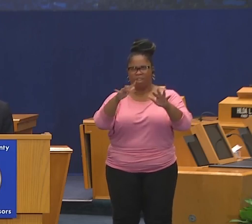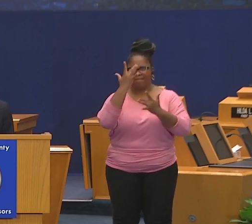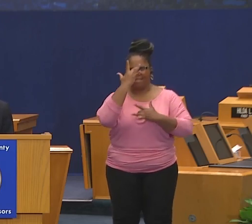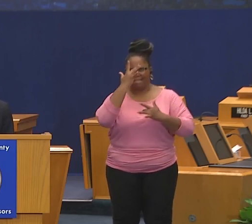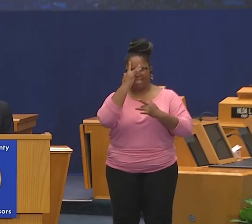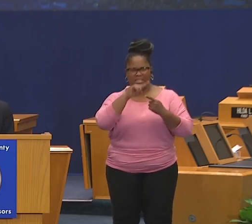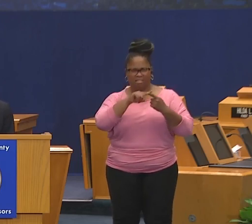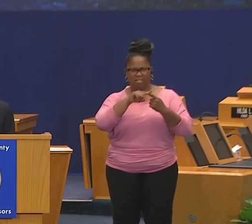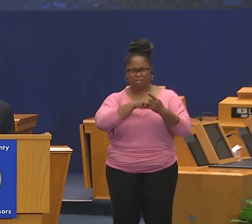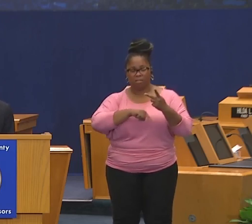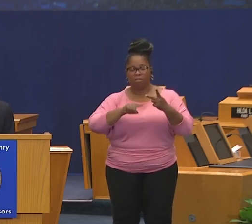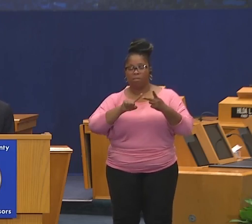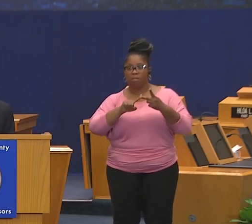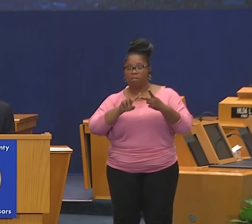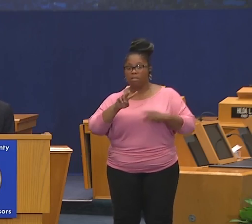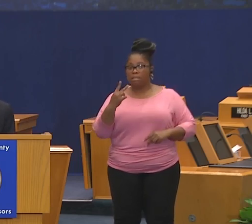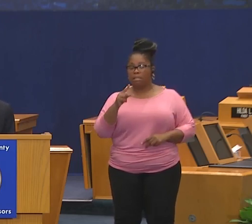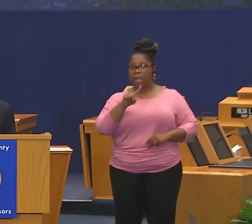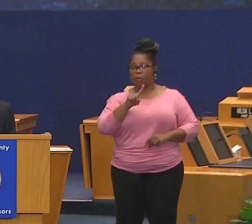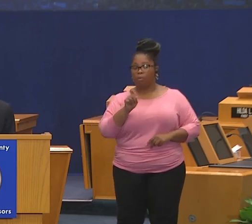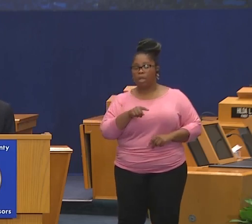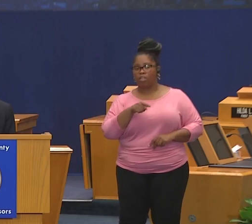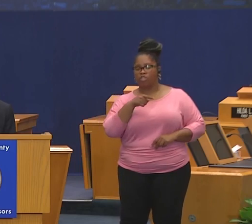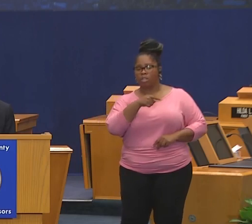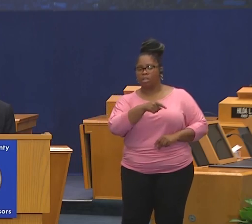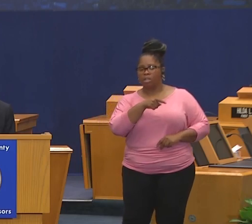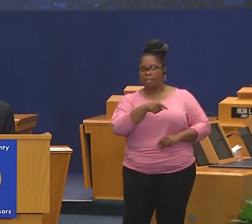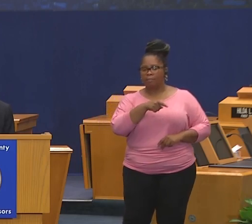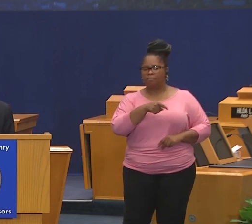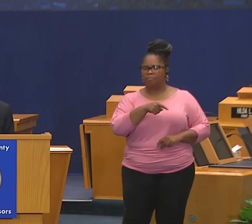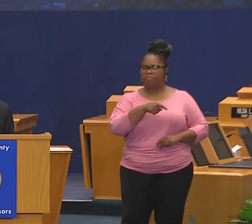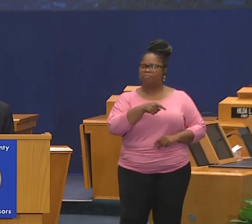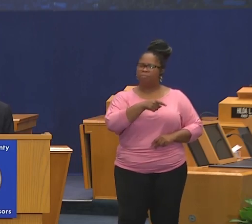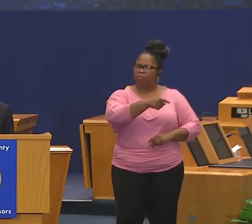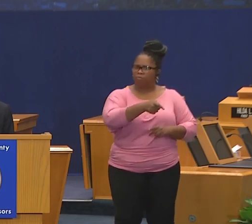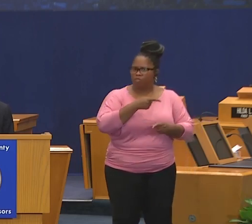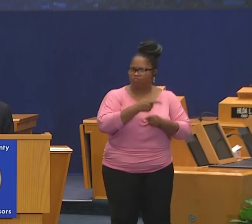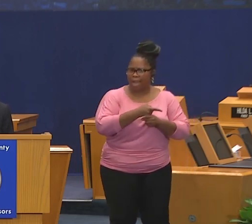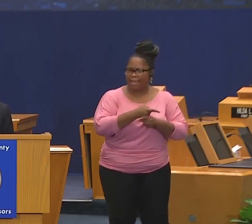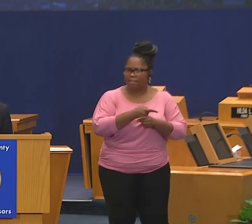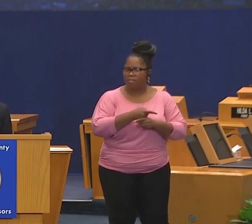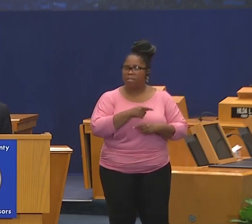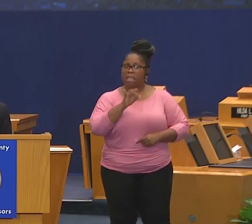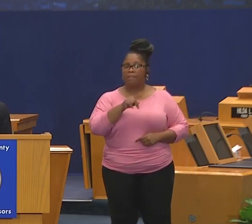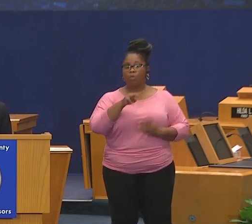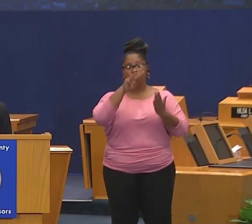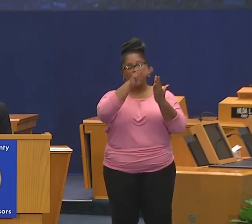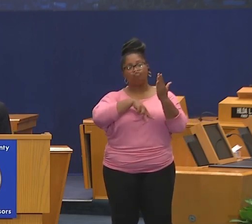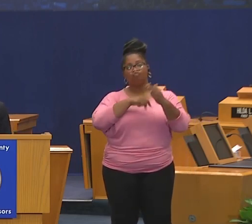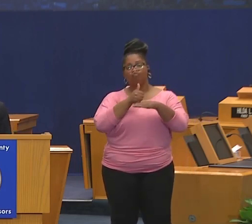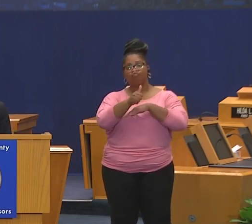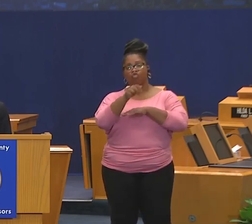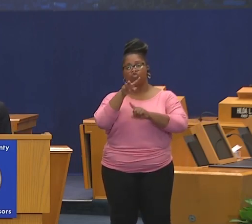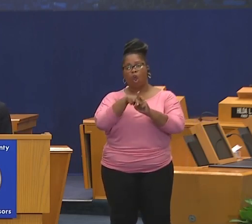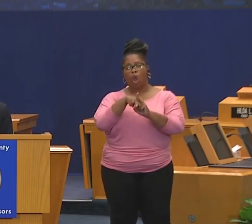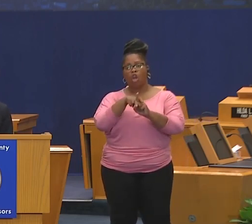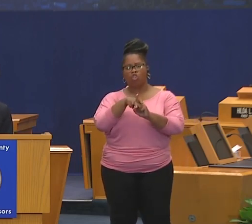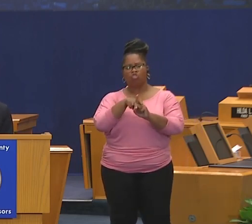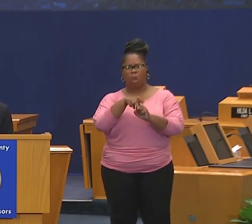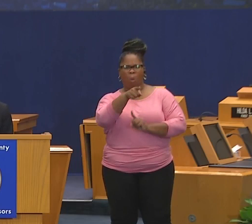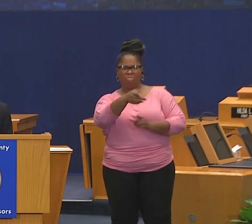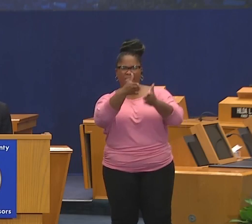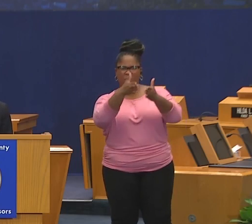second question, the reason the district, you're absolutely right. If you just look at the charge itself and say